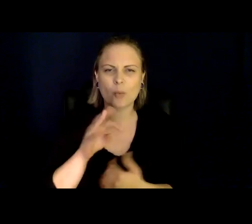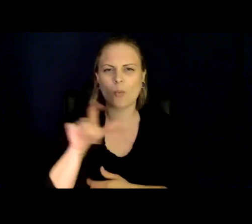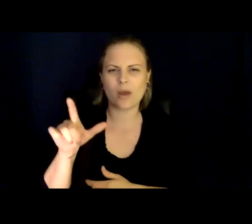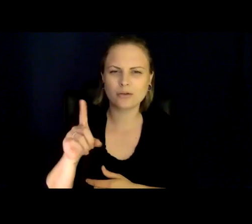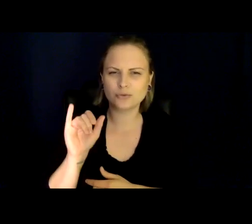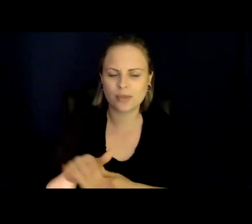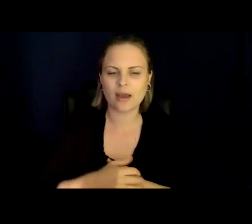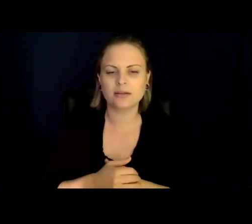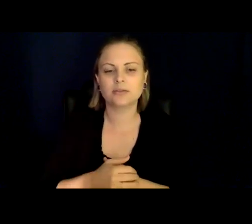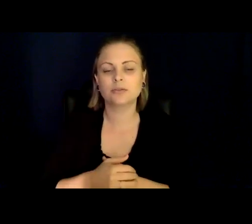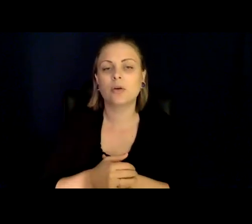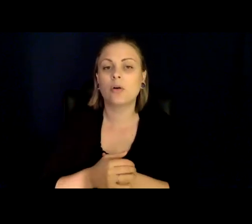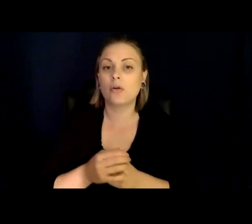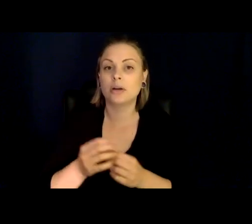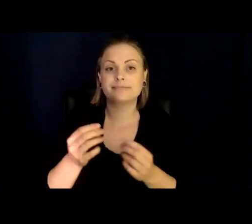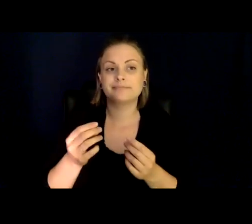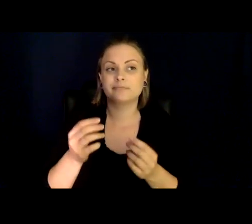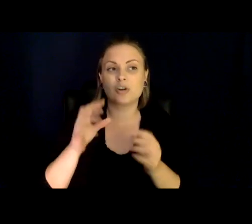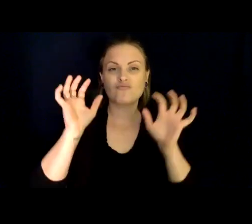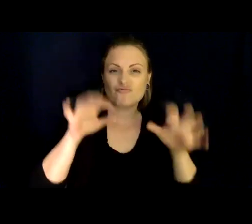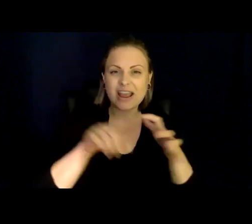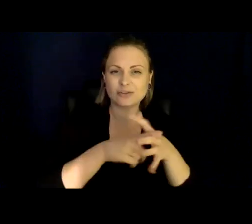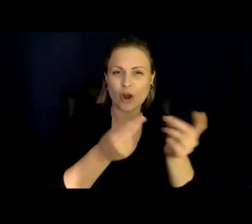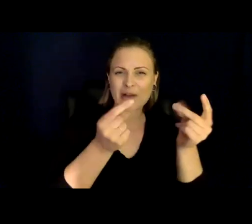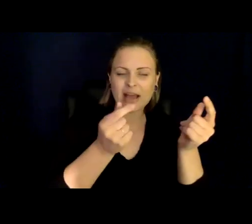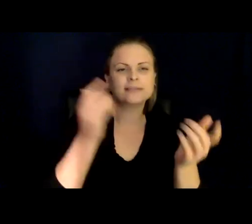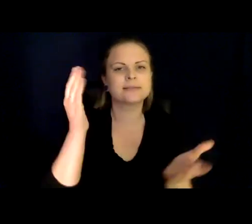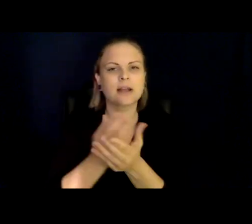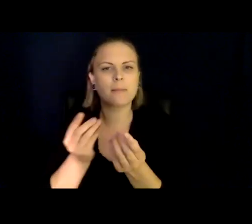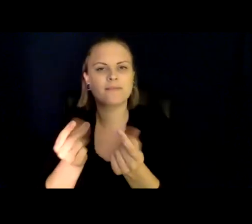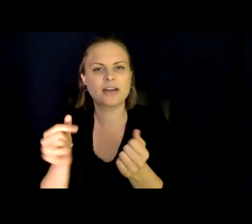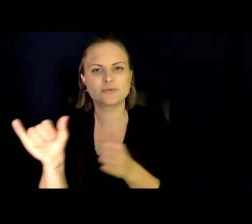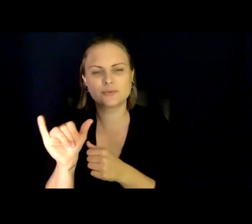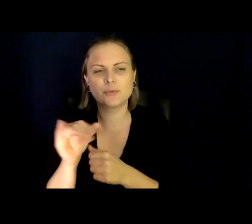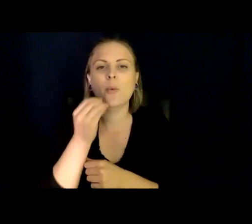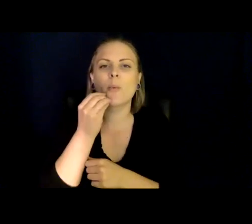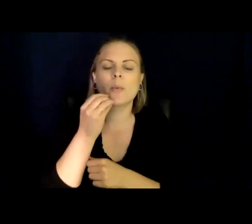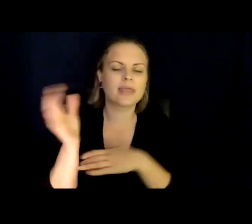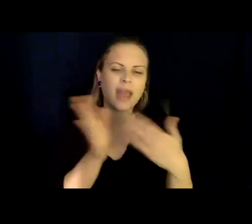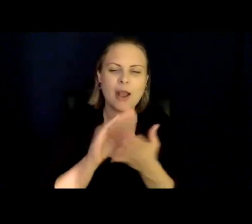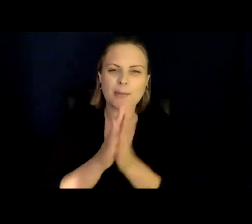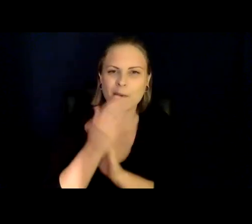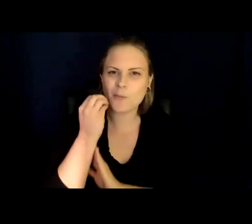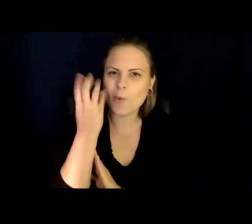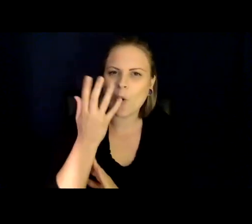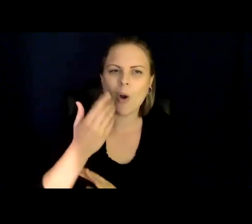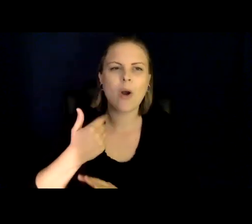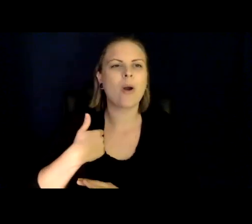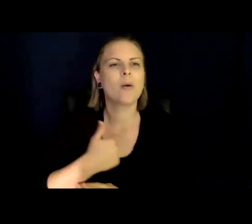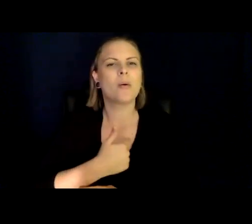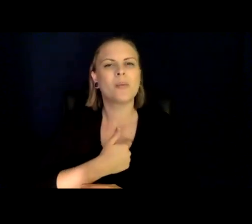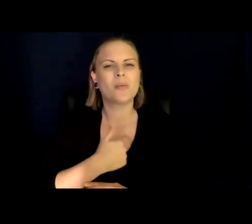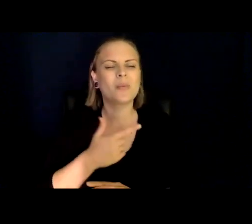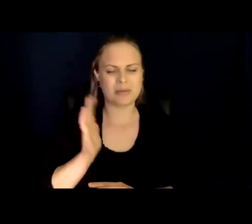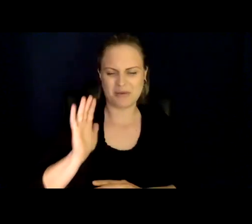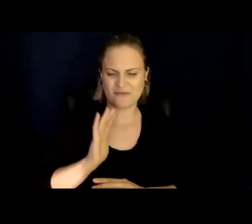and wind started, they ceased, and the air warmed enough to be noticed. Glee replaced the somberness of our sodden lunch, and